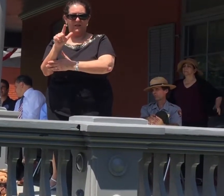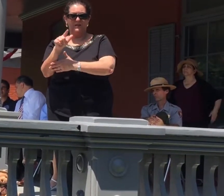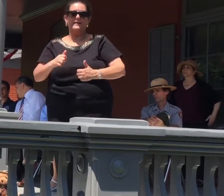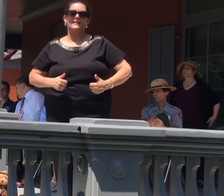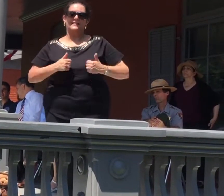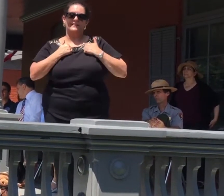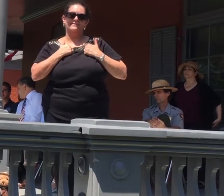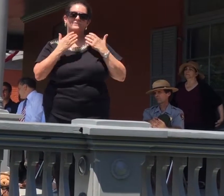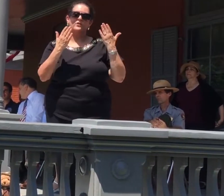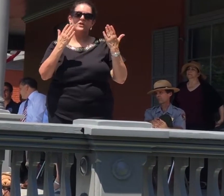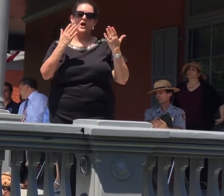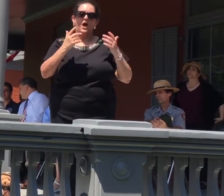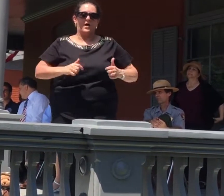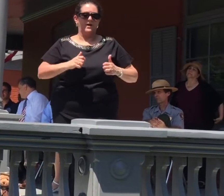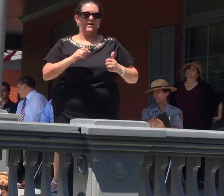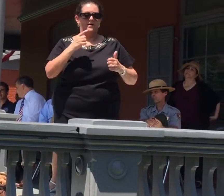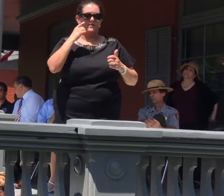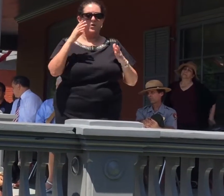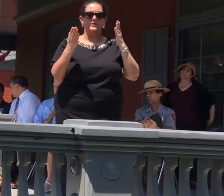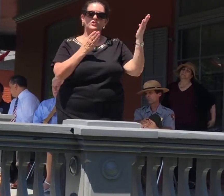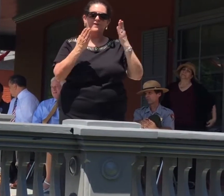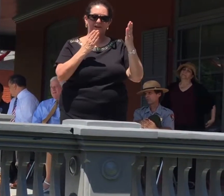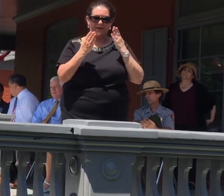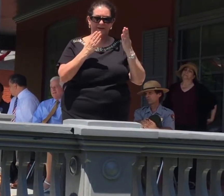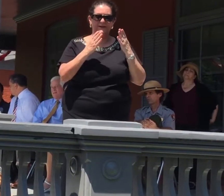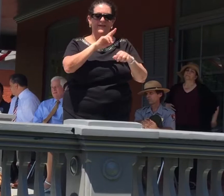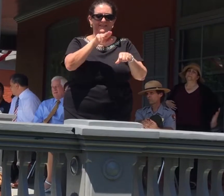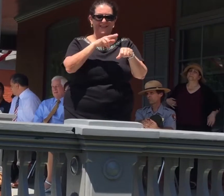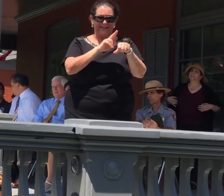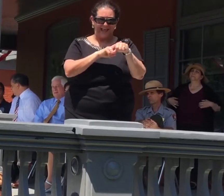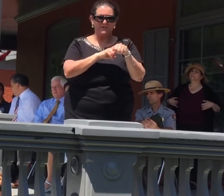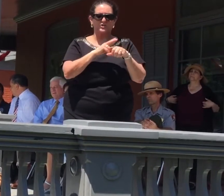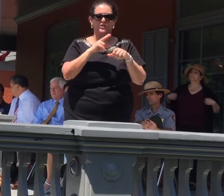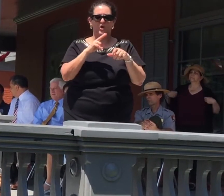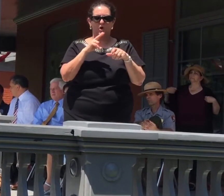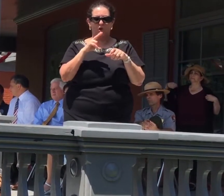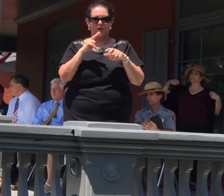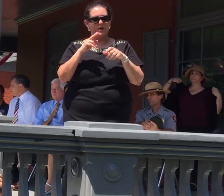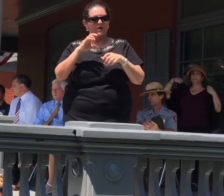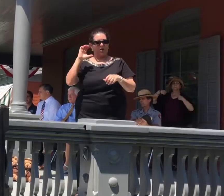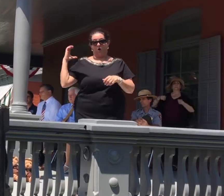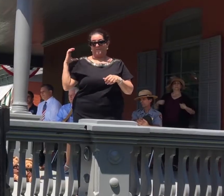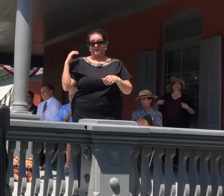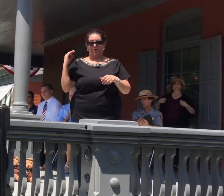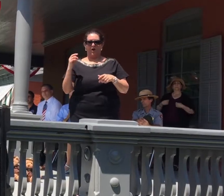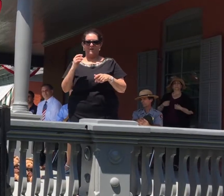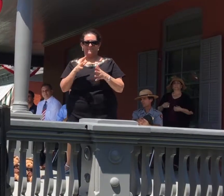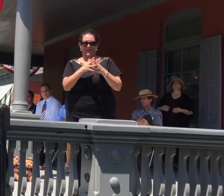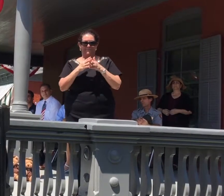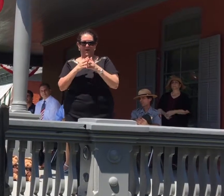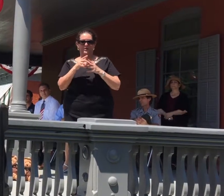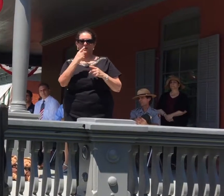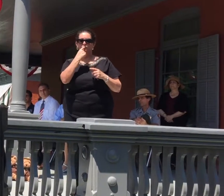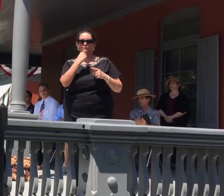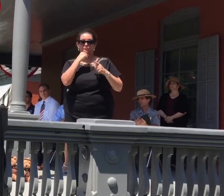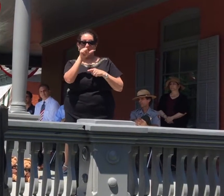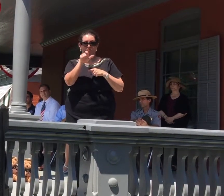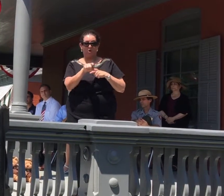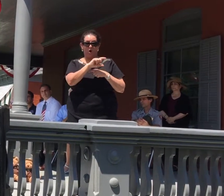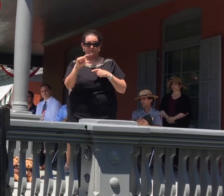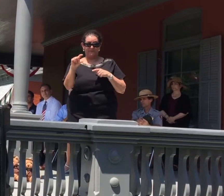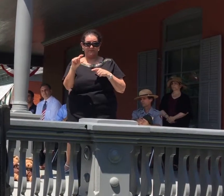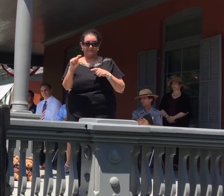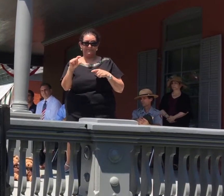live a life of service, famously being a national officer of the American Red Cross. The younger boys, Archie